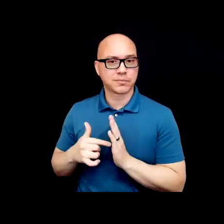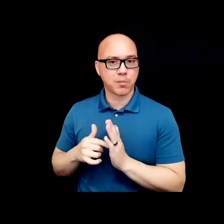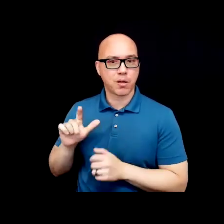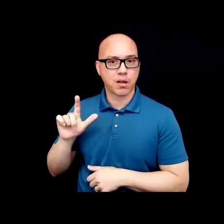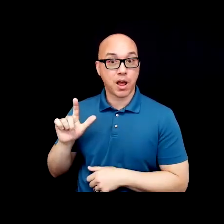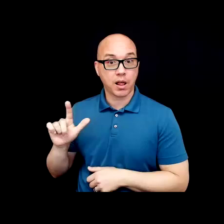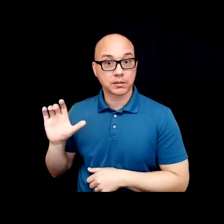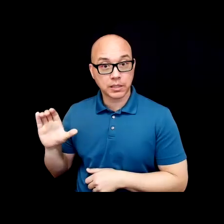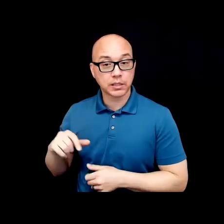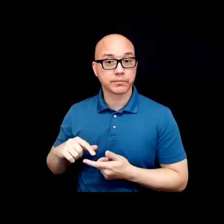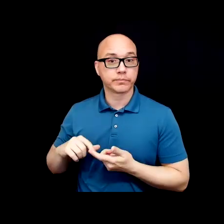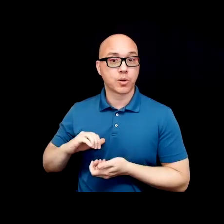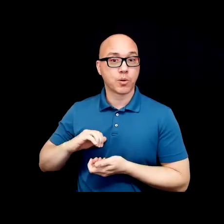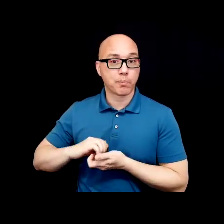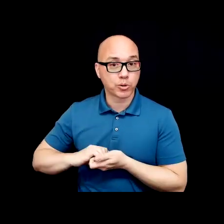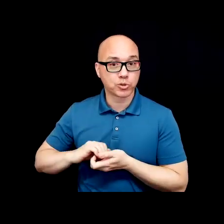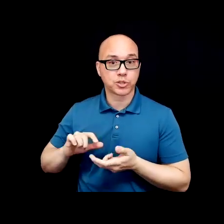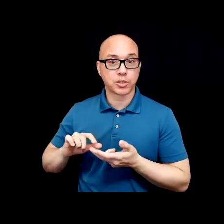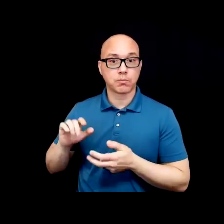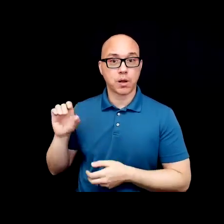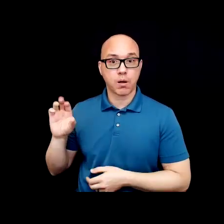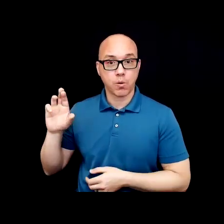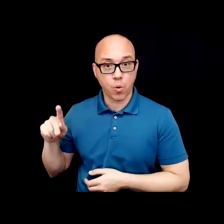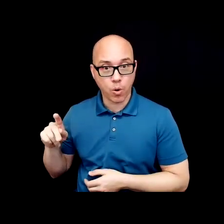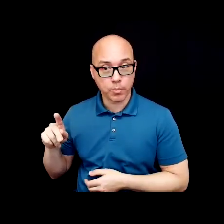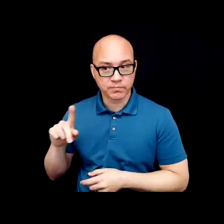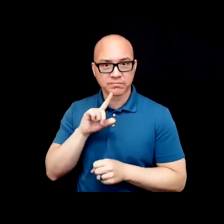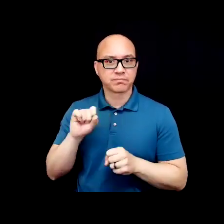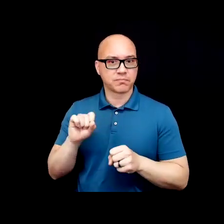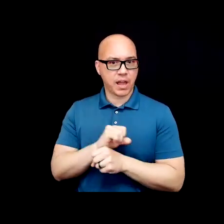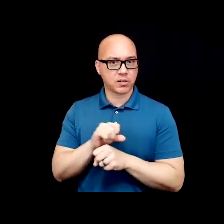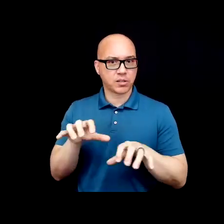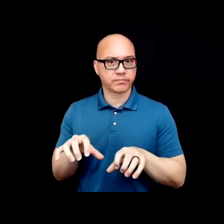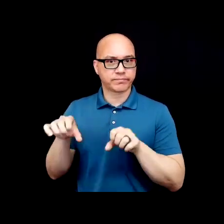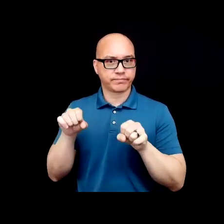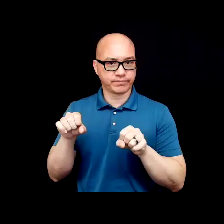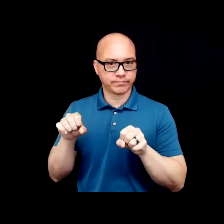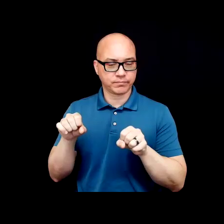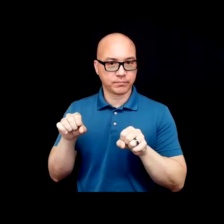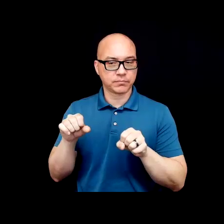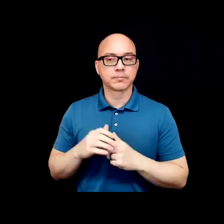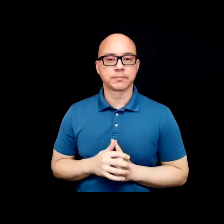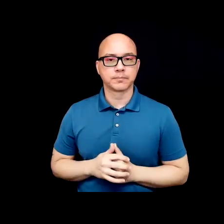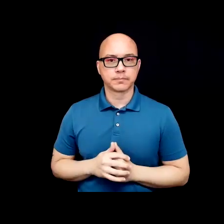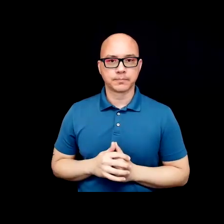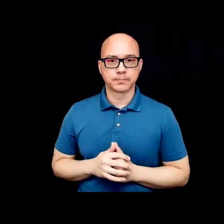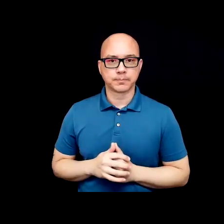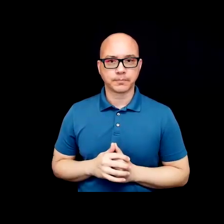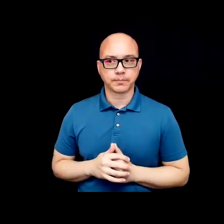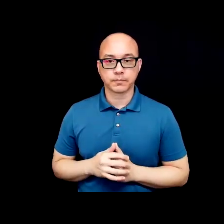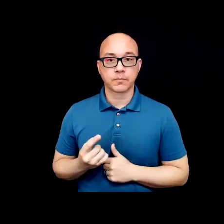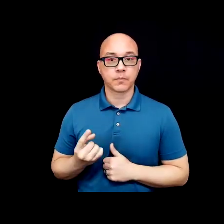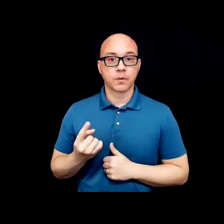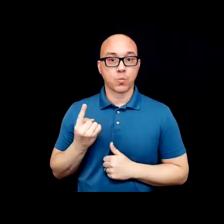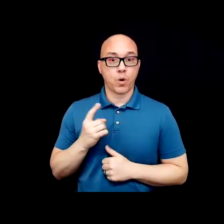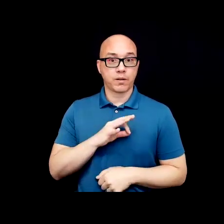partnership that really is Truax Law. Truax Law is just Phil Truax. So one of